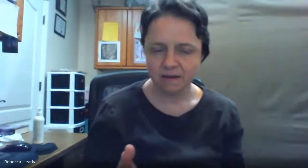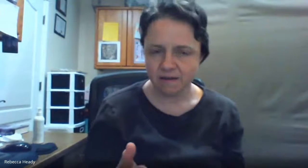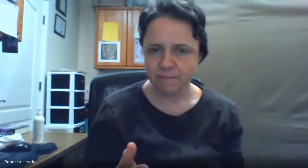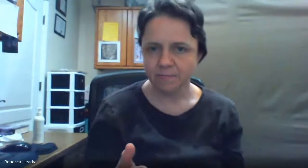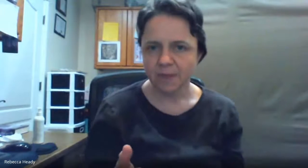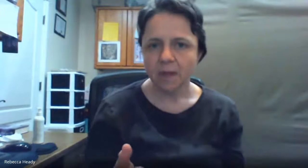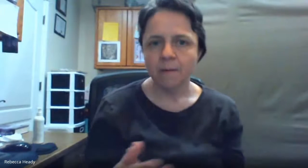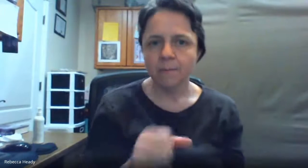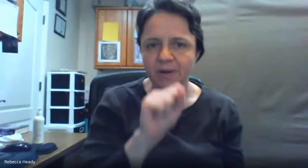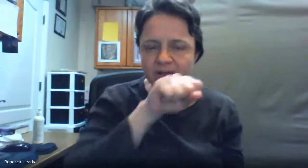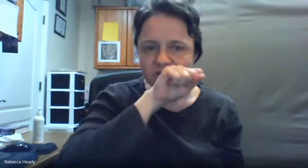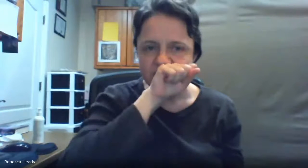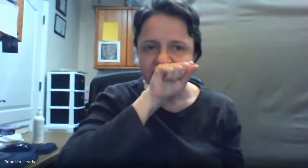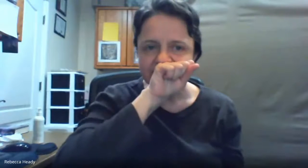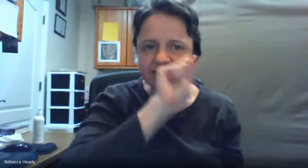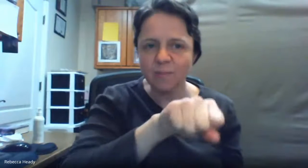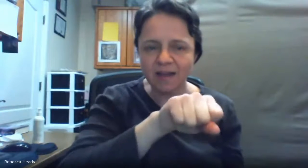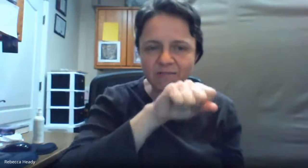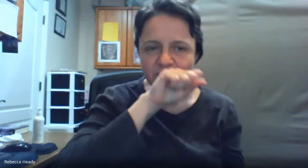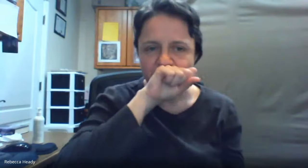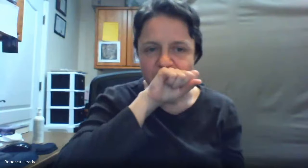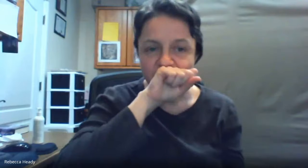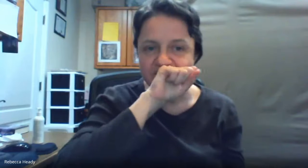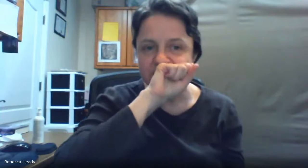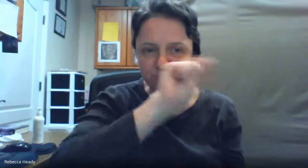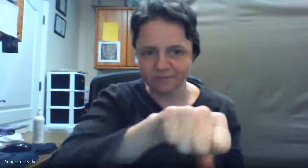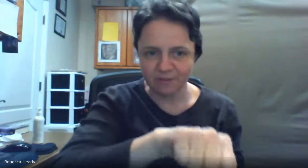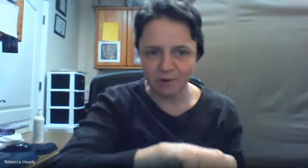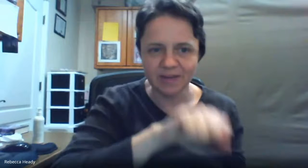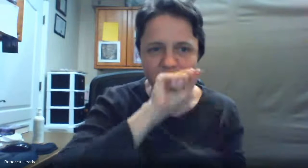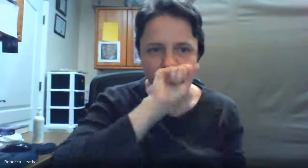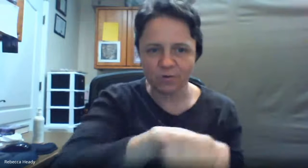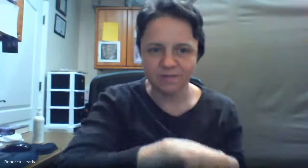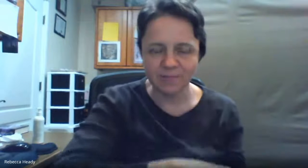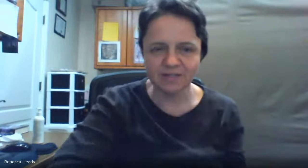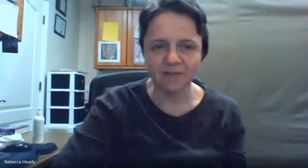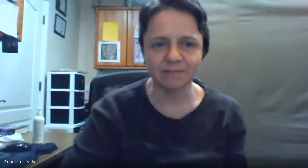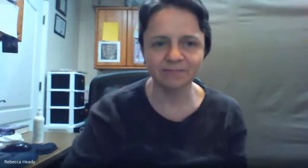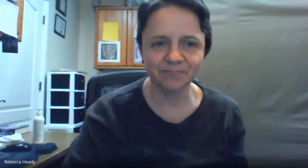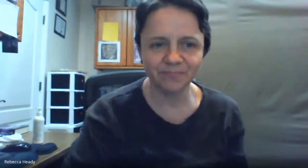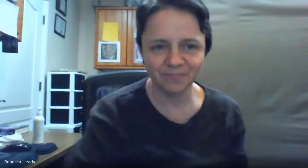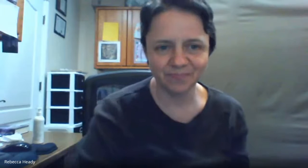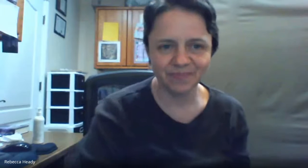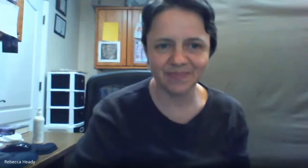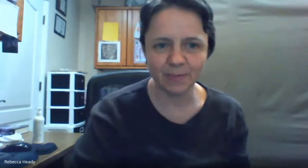But it's kissing the back of your fist and throwing it out. that means love it. That